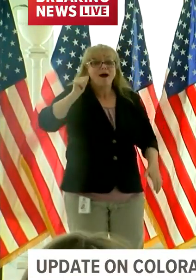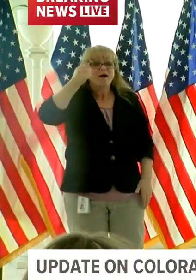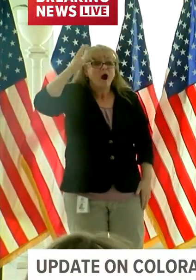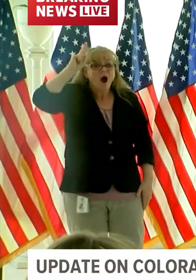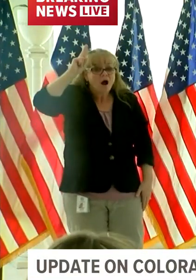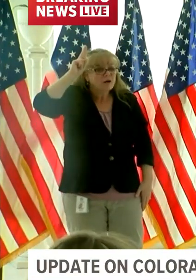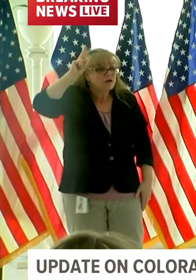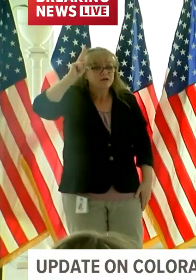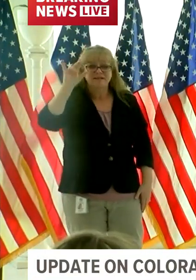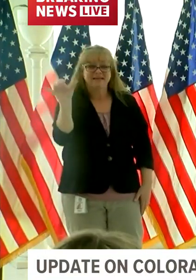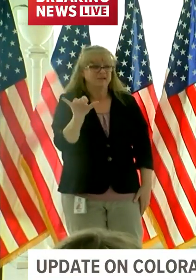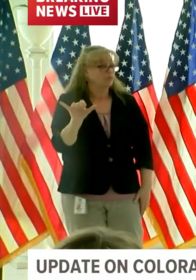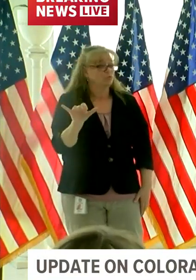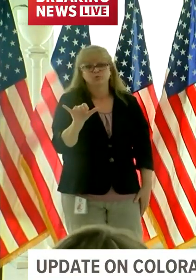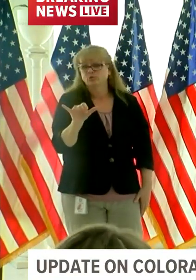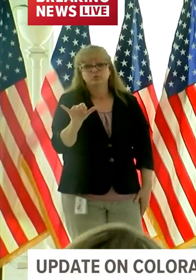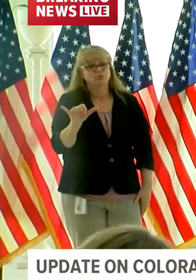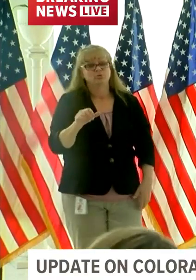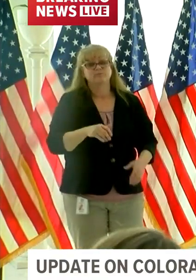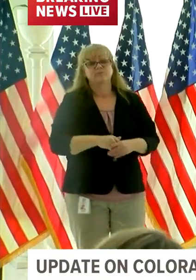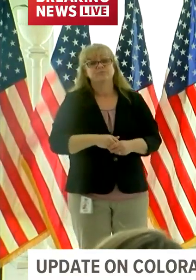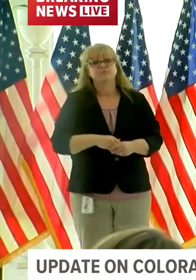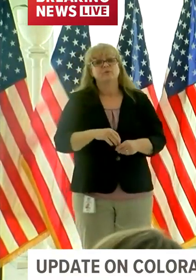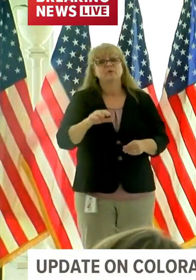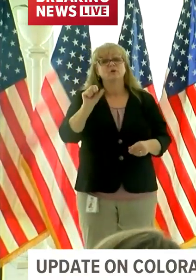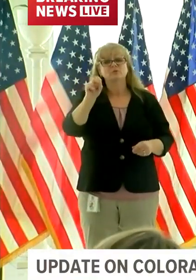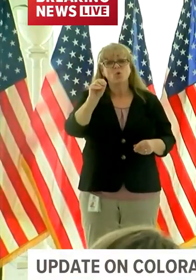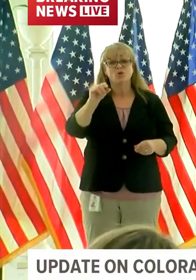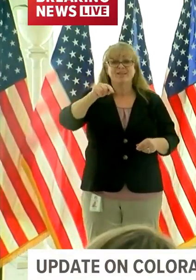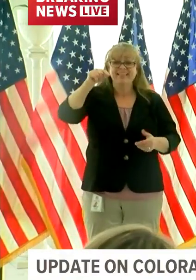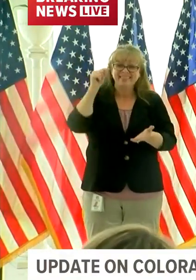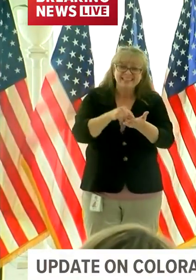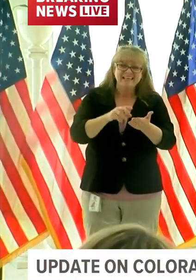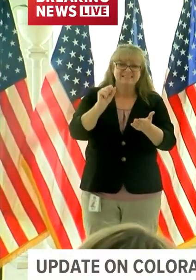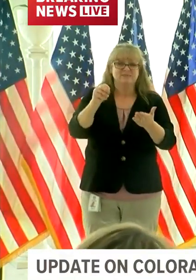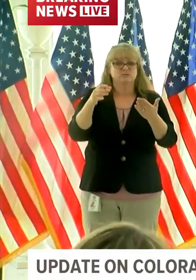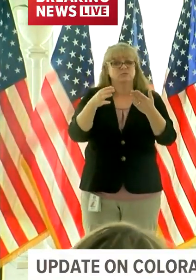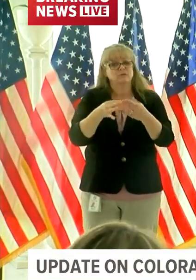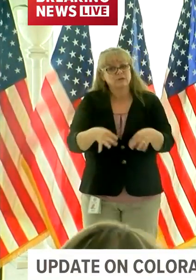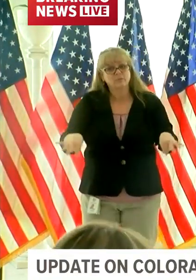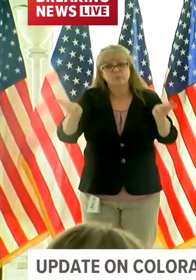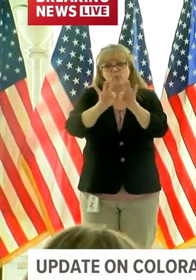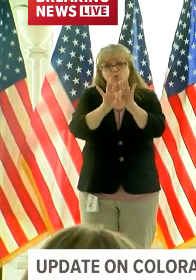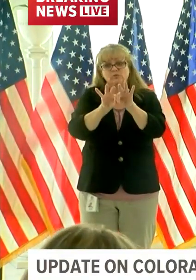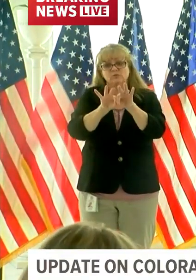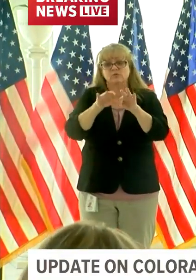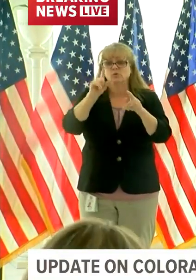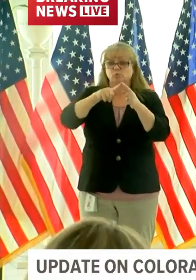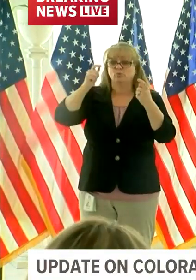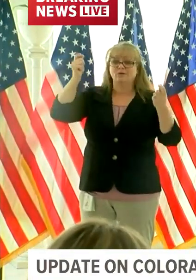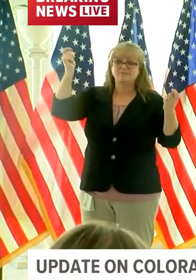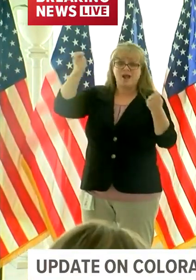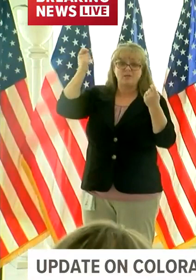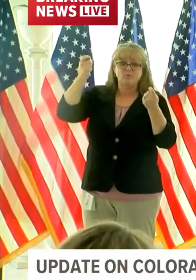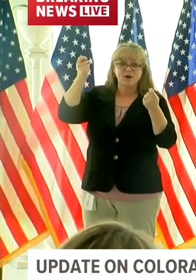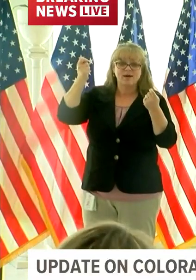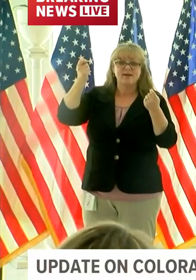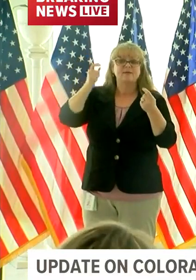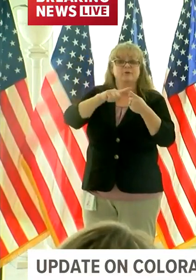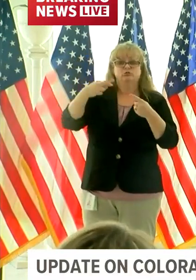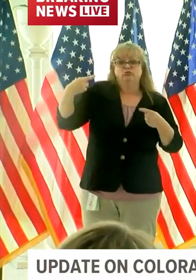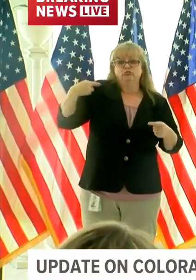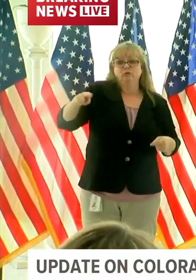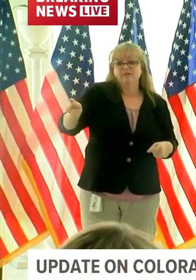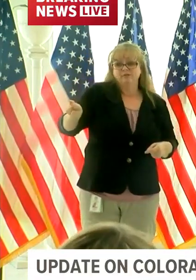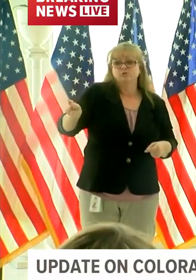for the in-home piece for Passover, and also for the in-church piece around Easter, which is coming up this